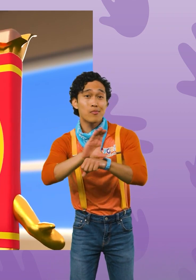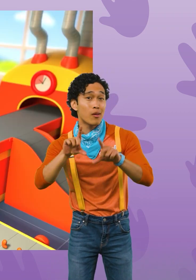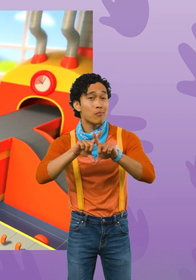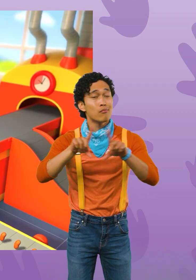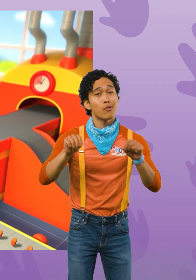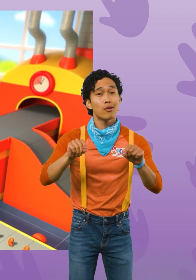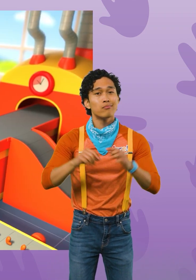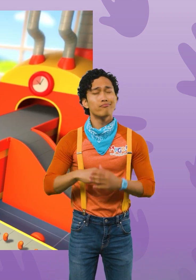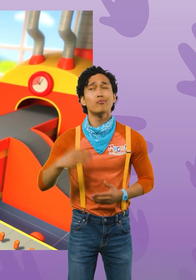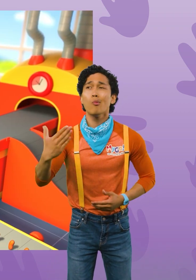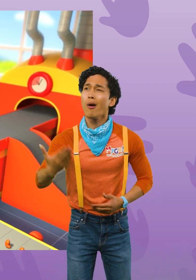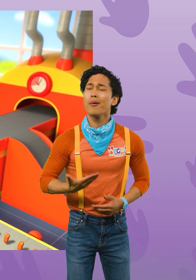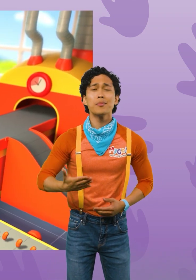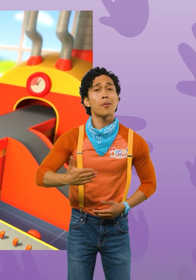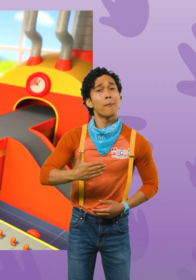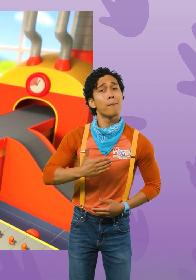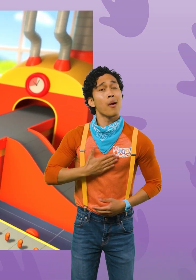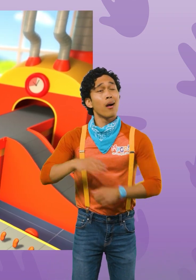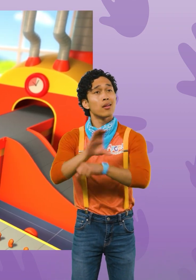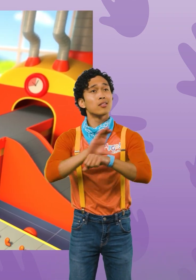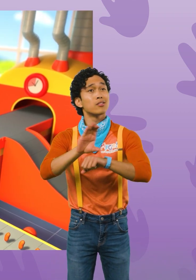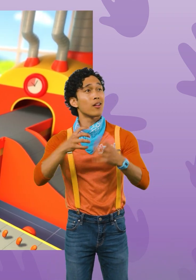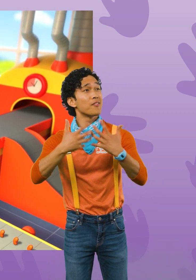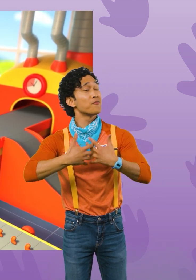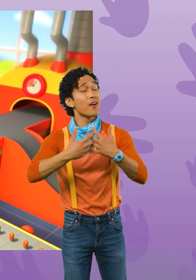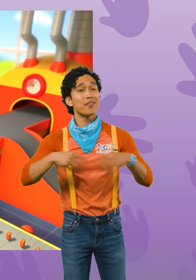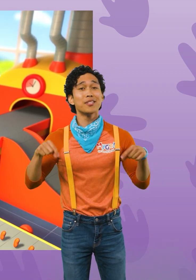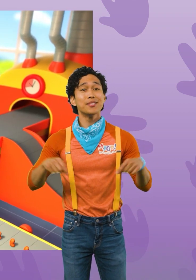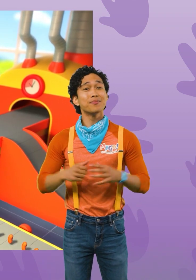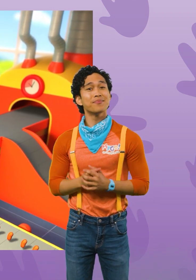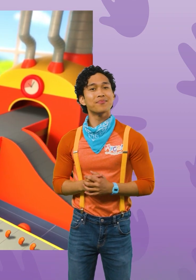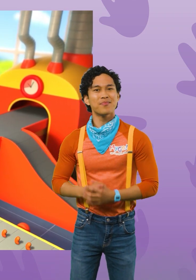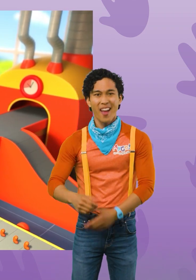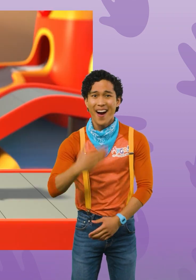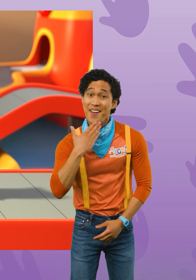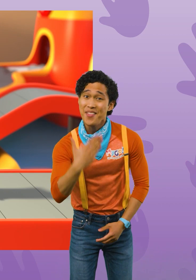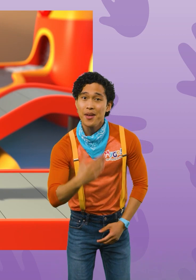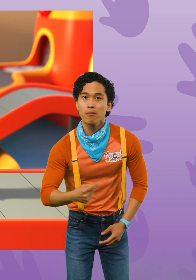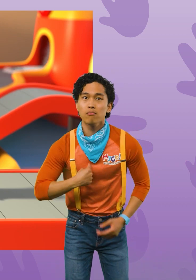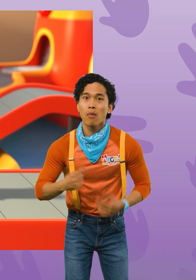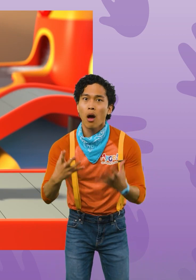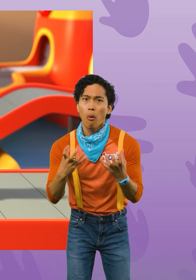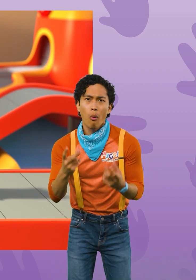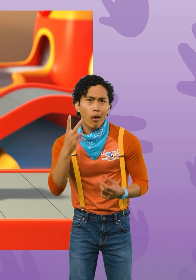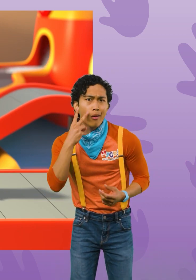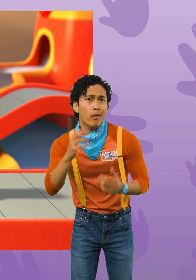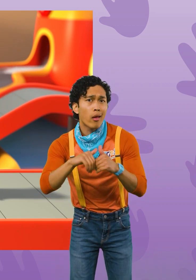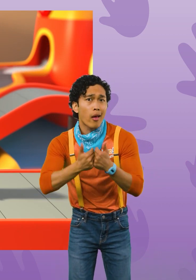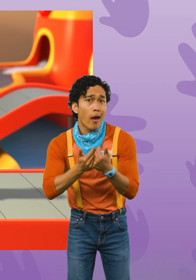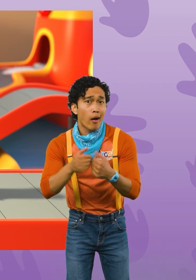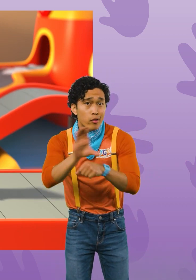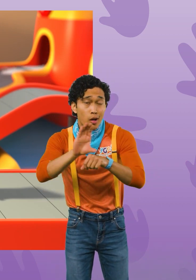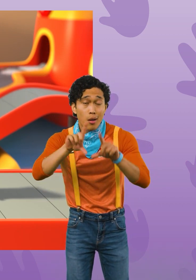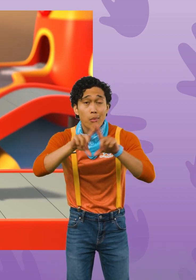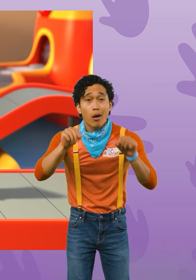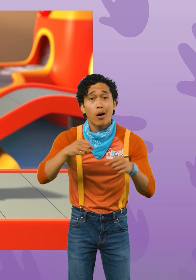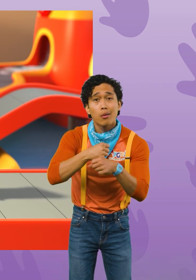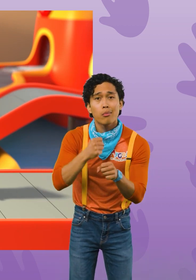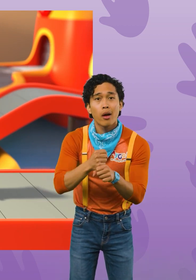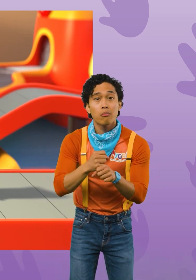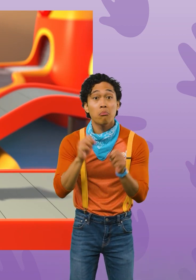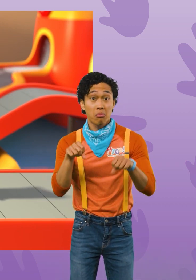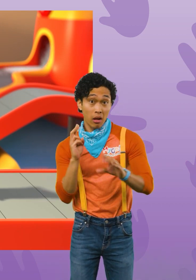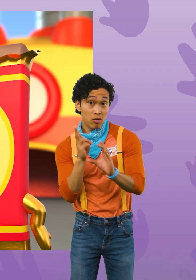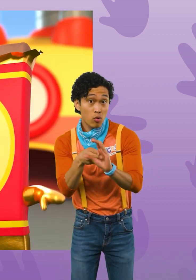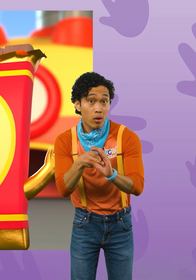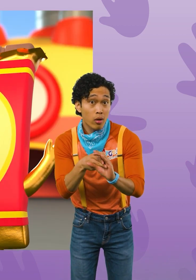the Chocolate Bar. Welcome to my chocolate factory. Thanks, Barb. I'd love to see how chocolate bars are made. Can we